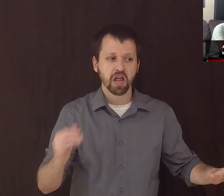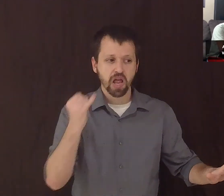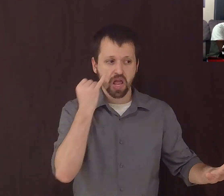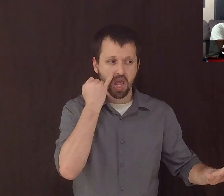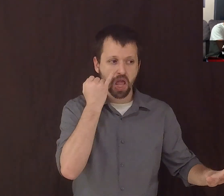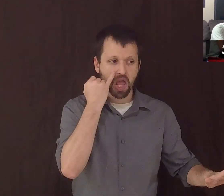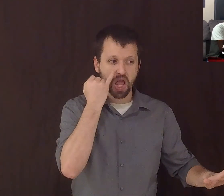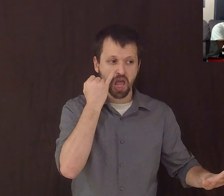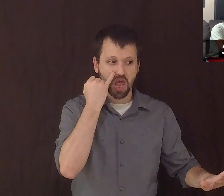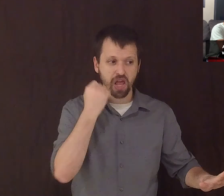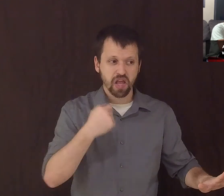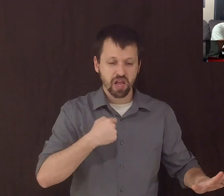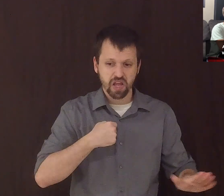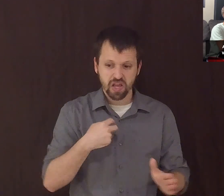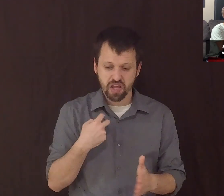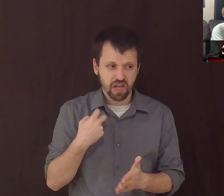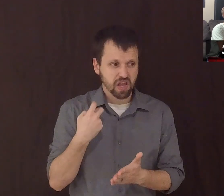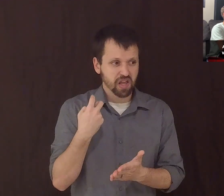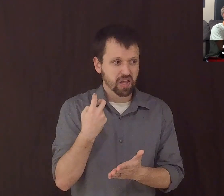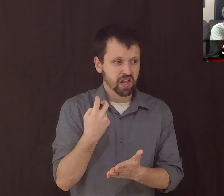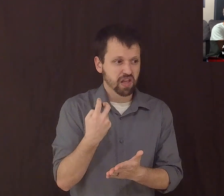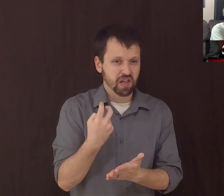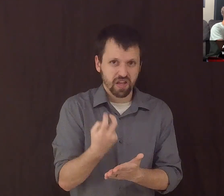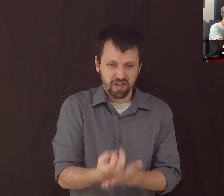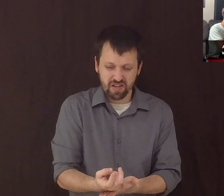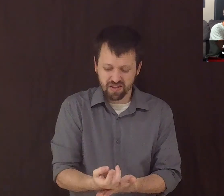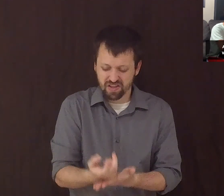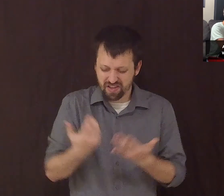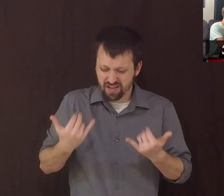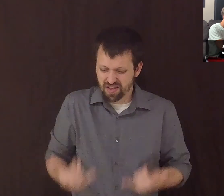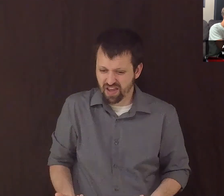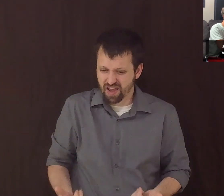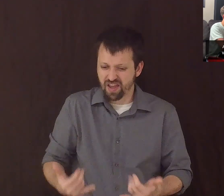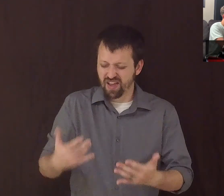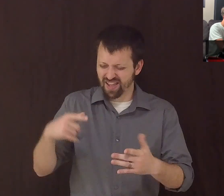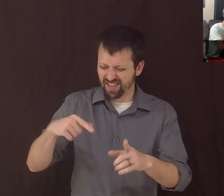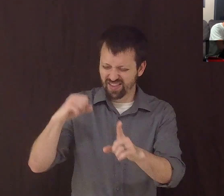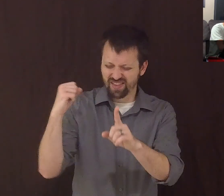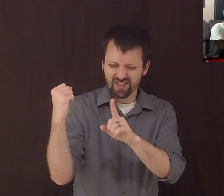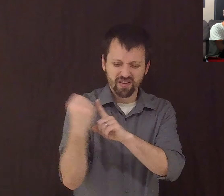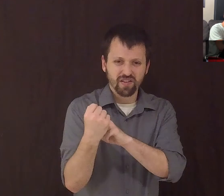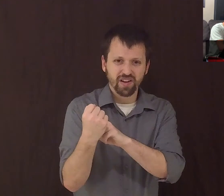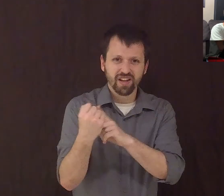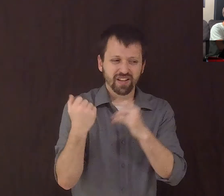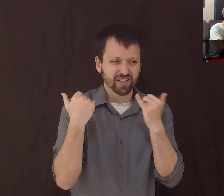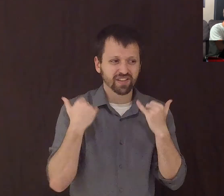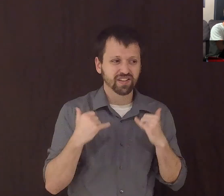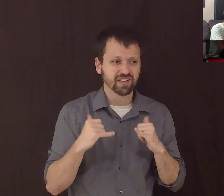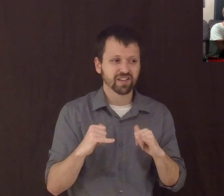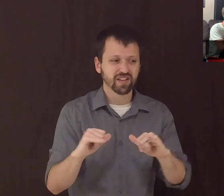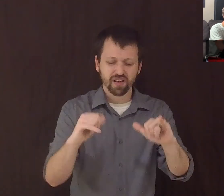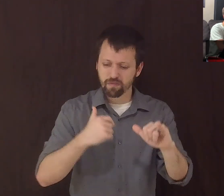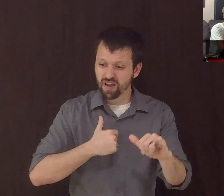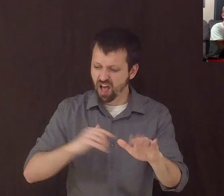Should I fall in the space between what remains of me and this reckoning? Either way, I